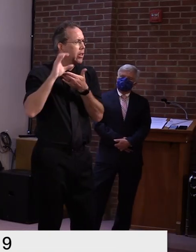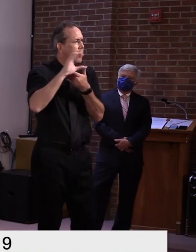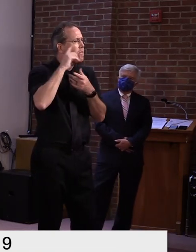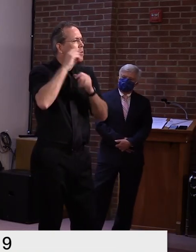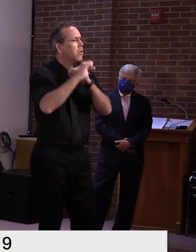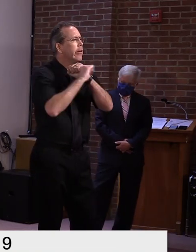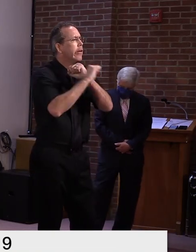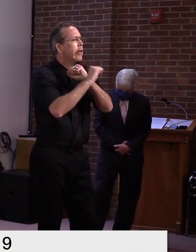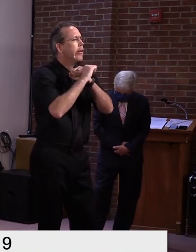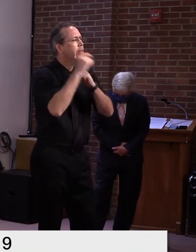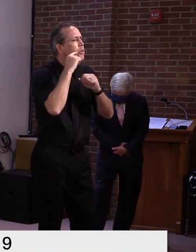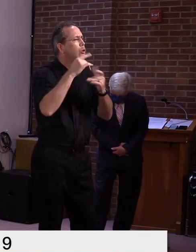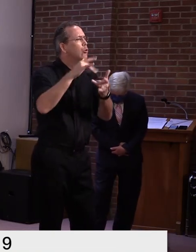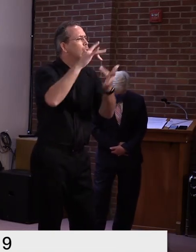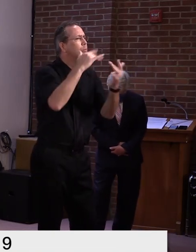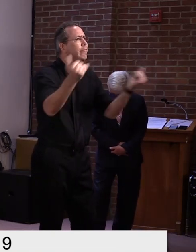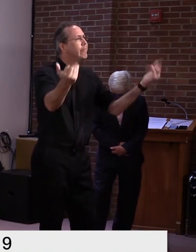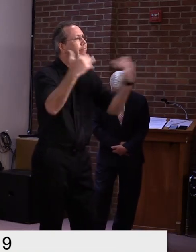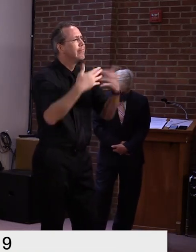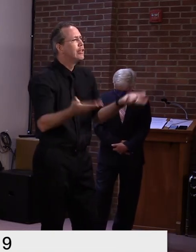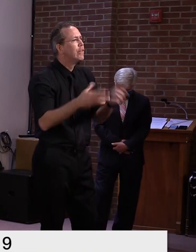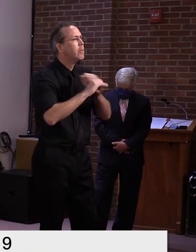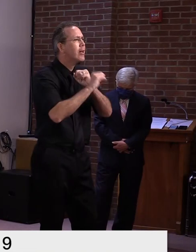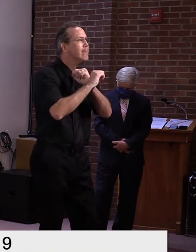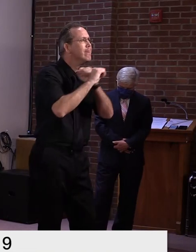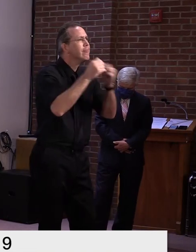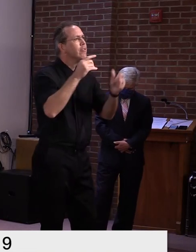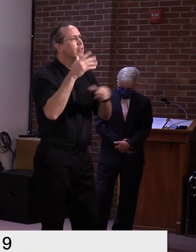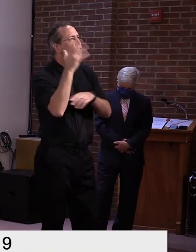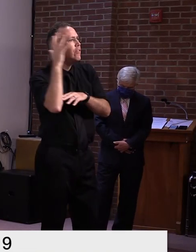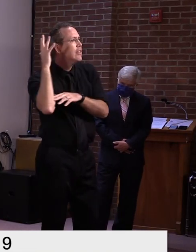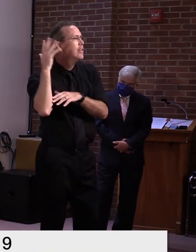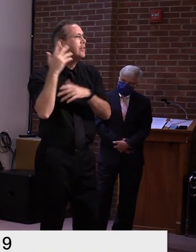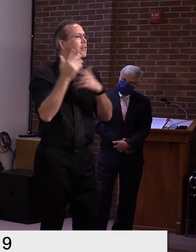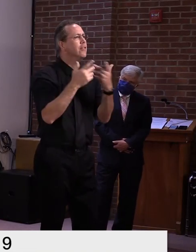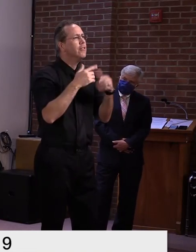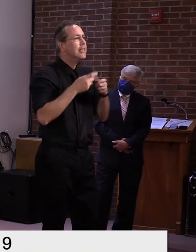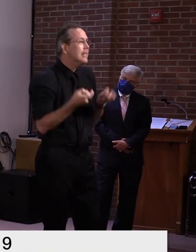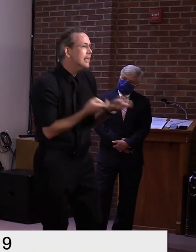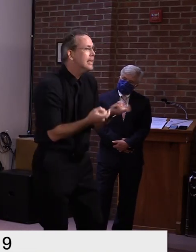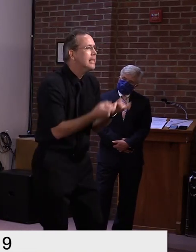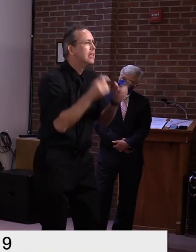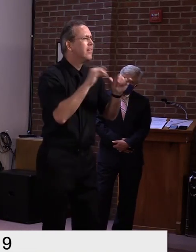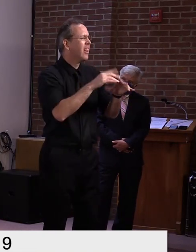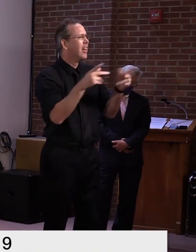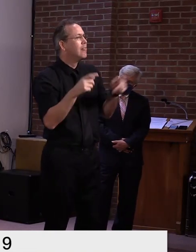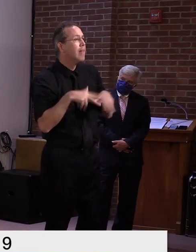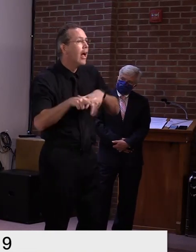positivity rates in the state, and we're trying to do it safely. The marketing dollars were in